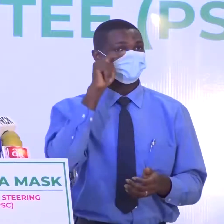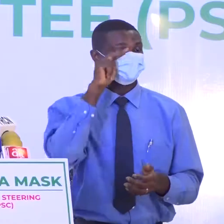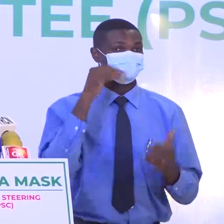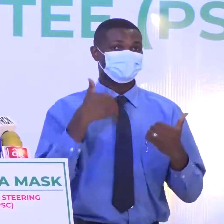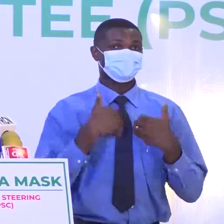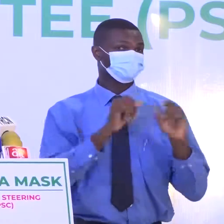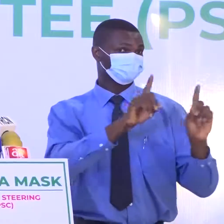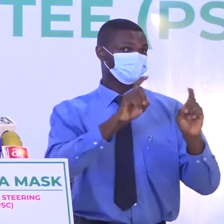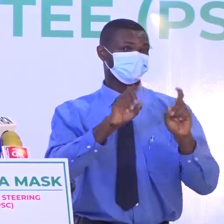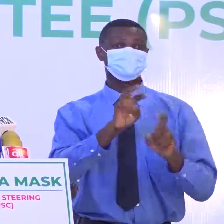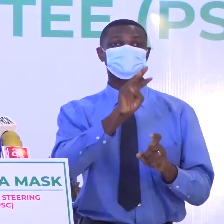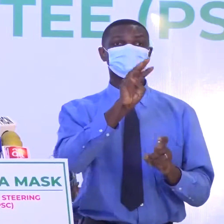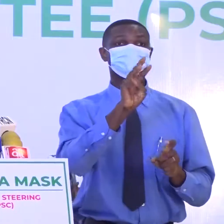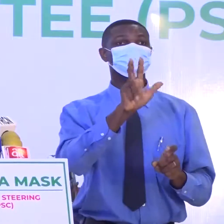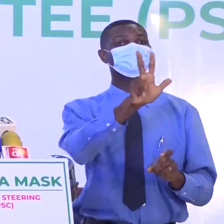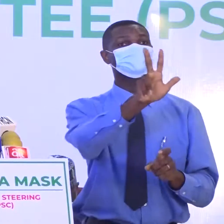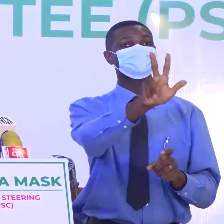tested